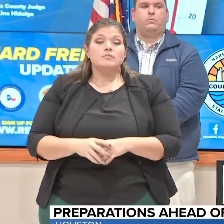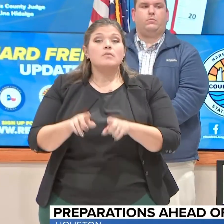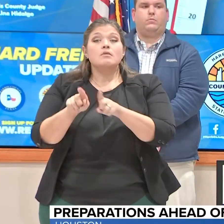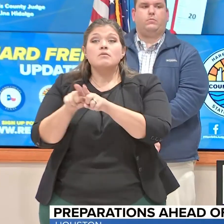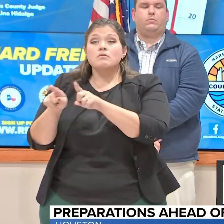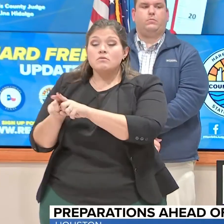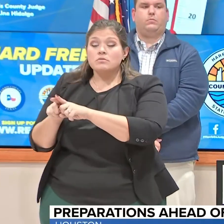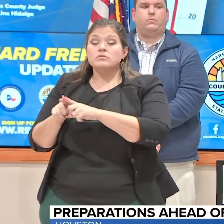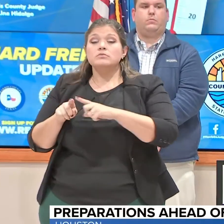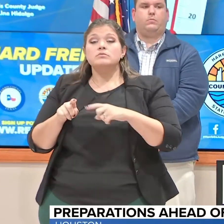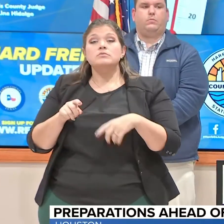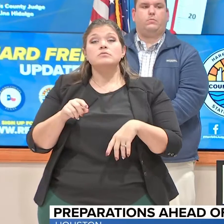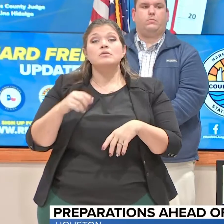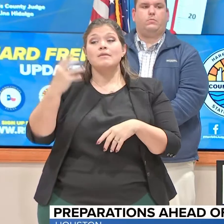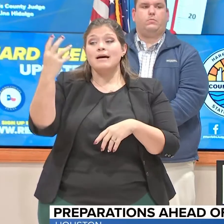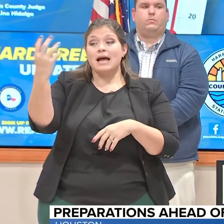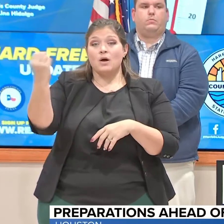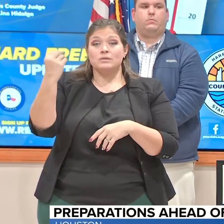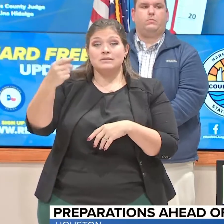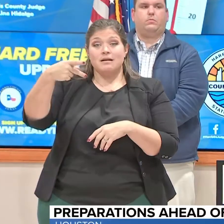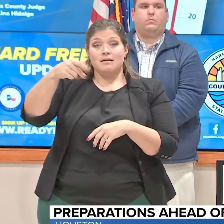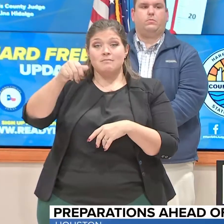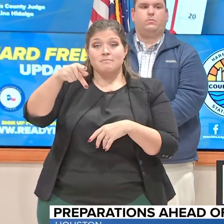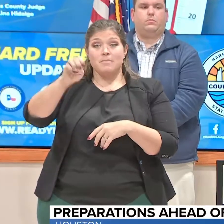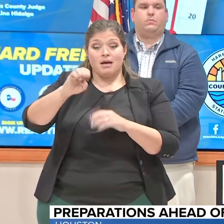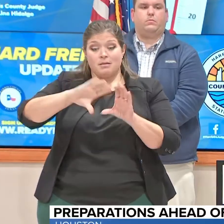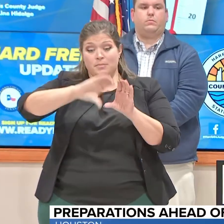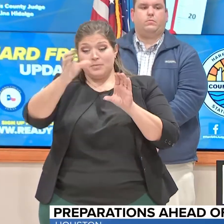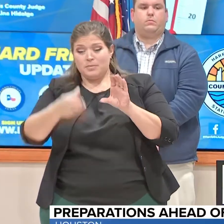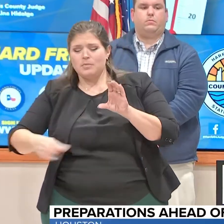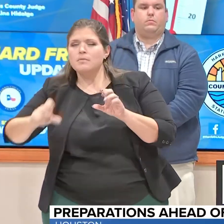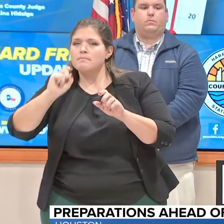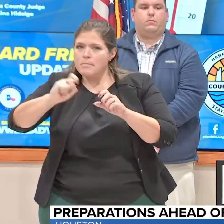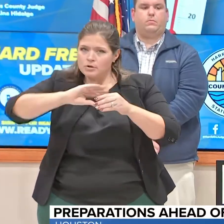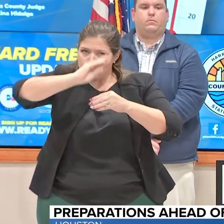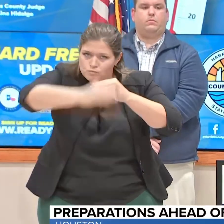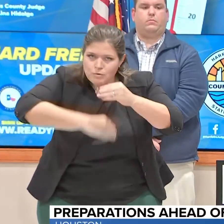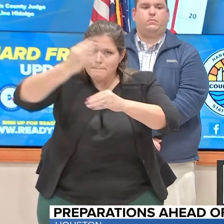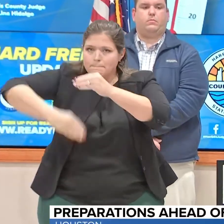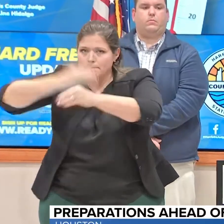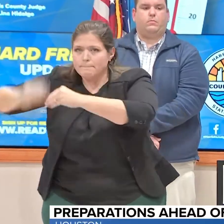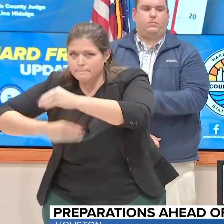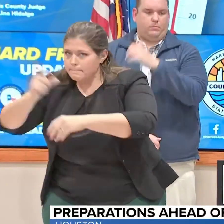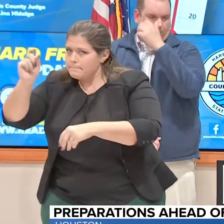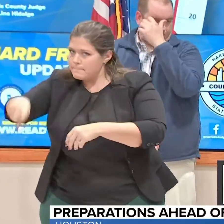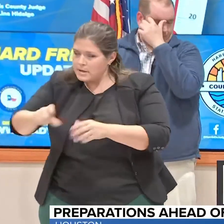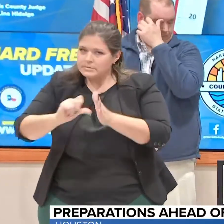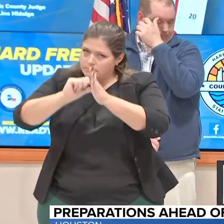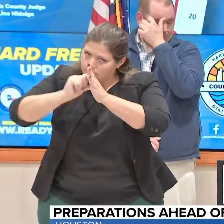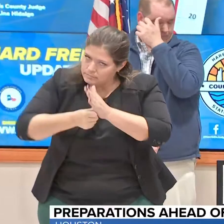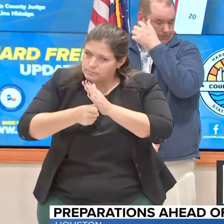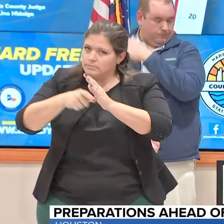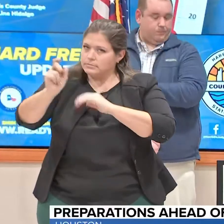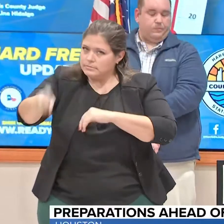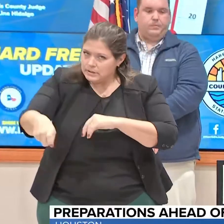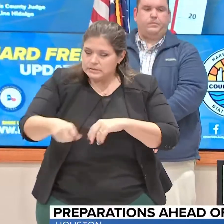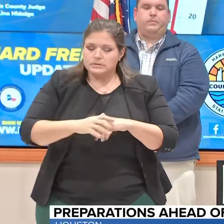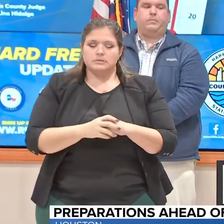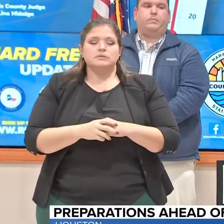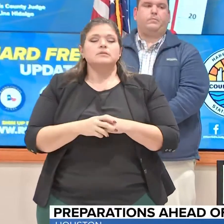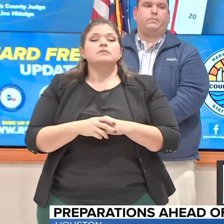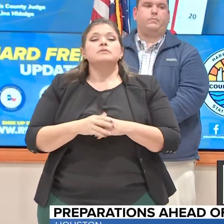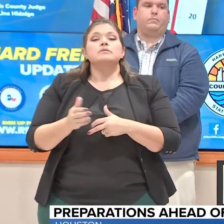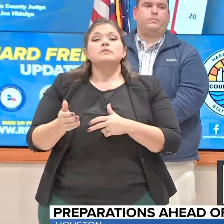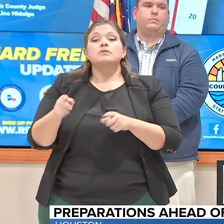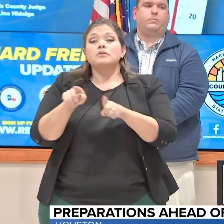wrapping outdoor exposed pipes. That's very important. I want to underscore that. I want to underscore